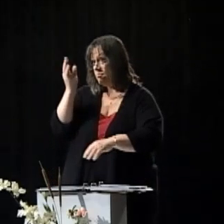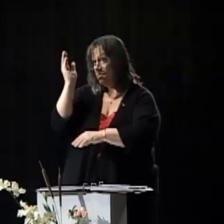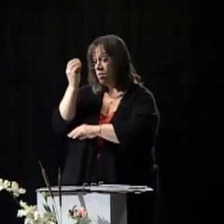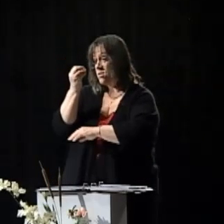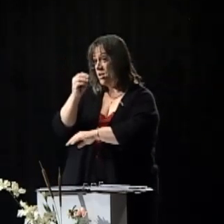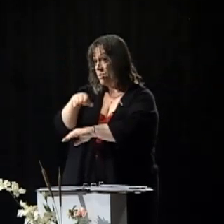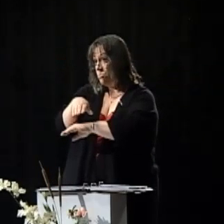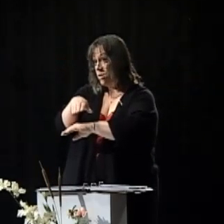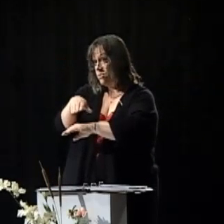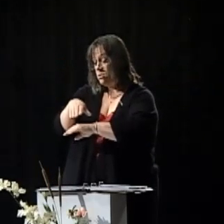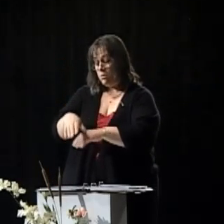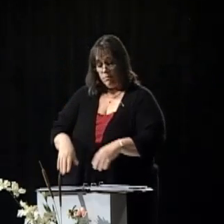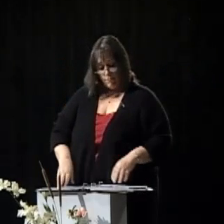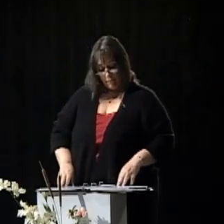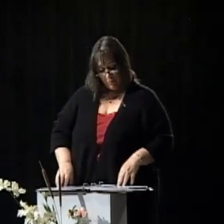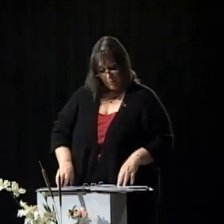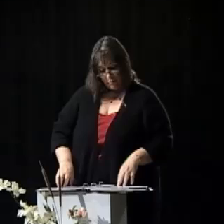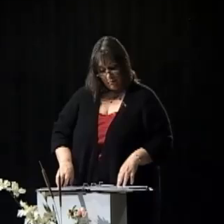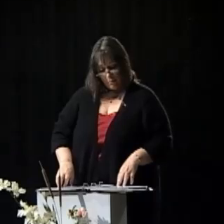It's time to eat breakfast.